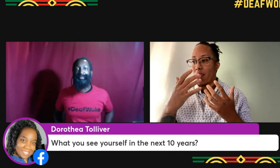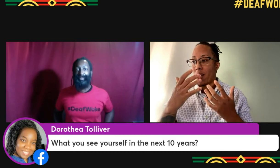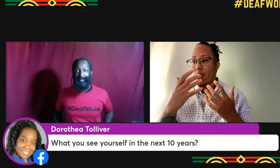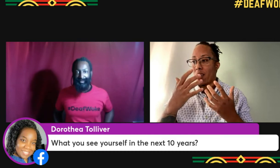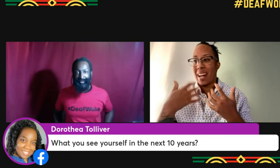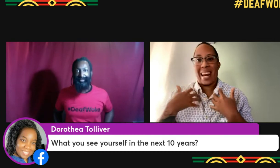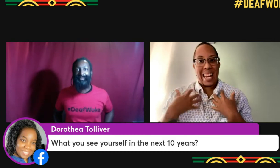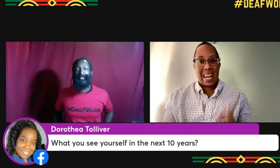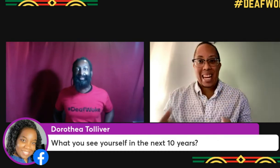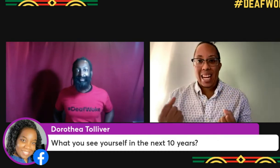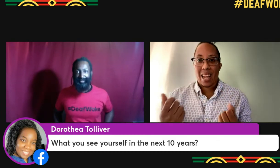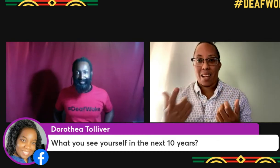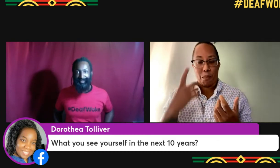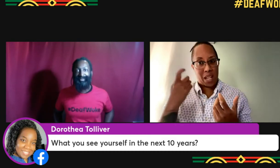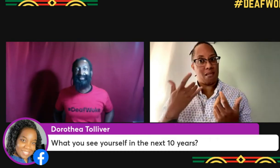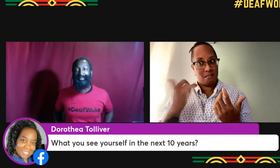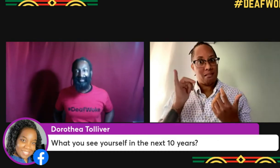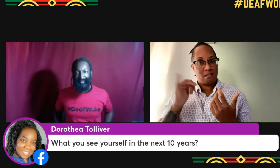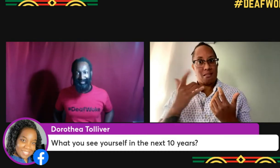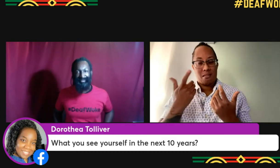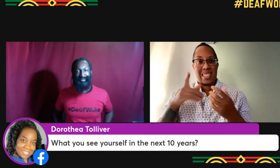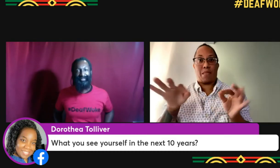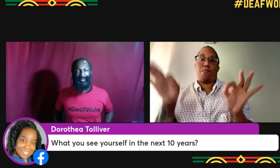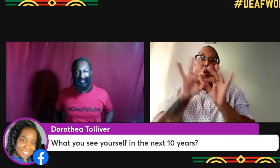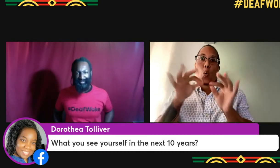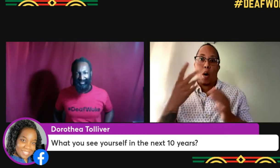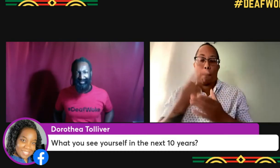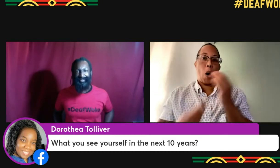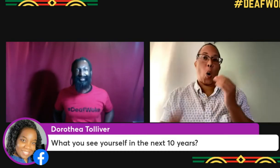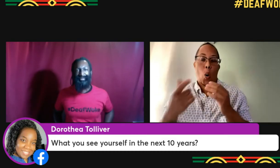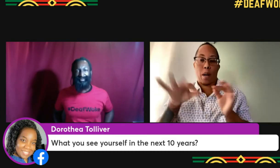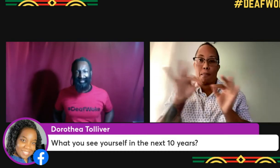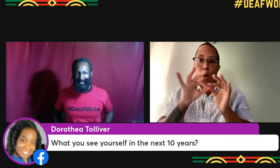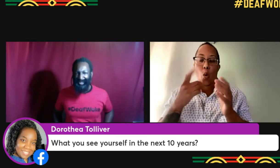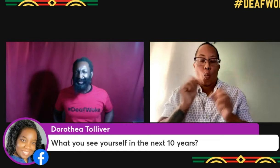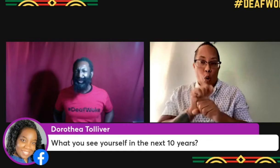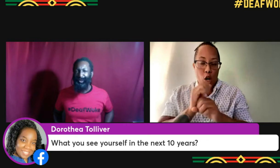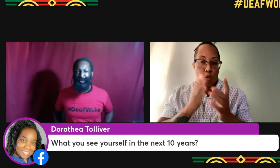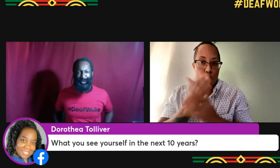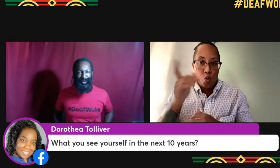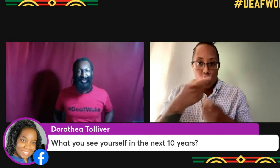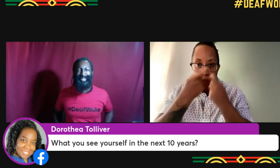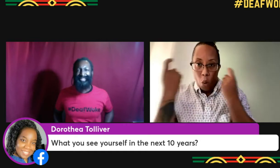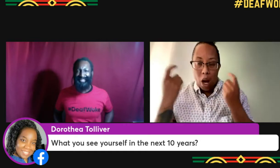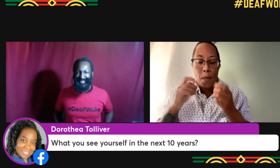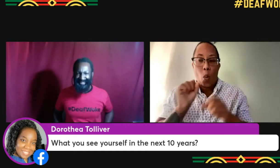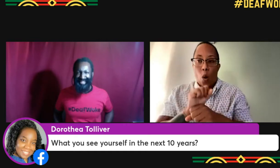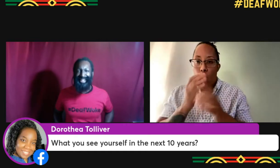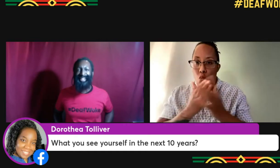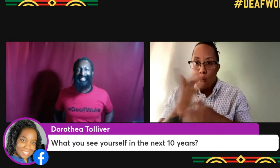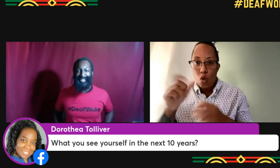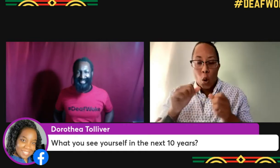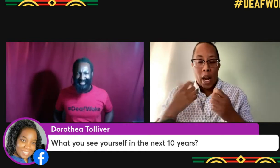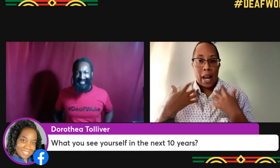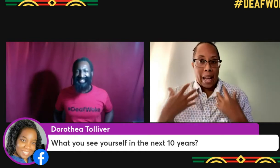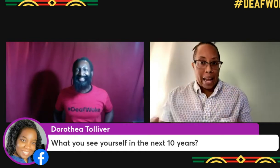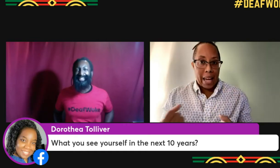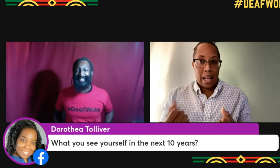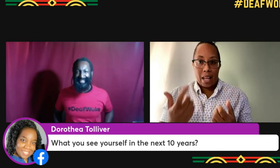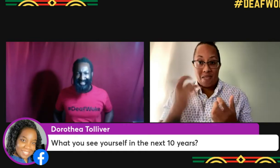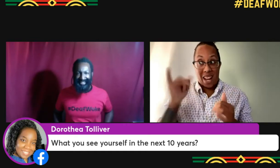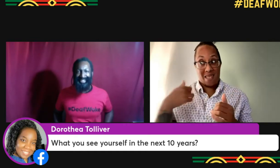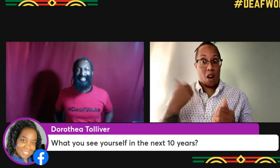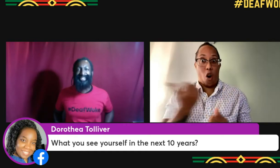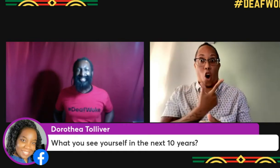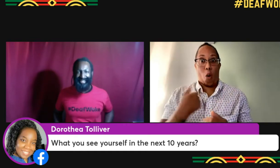and heal. It's important both are important. You have to work through the trauma. You